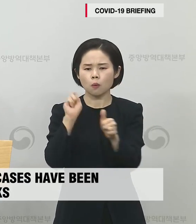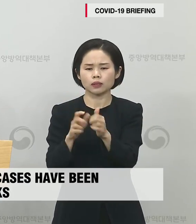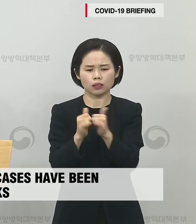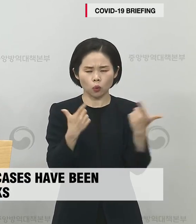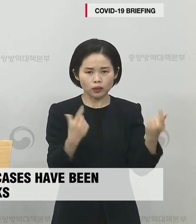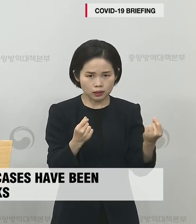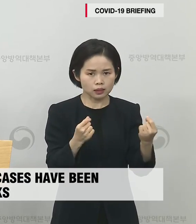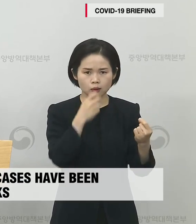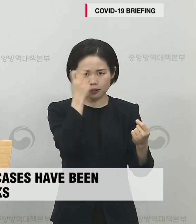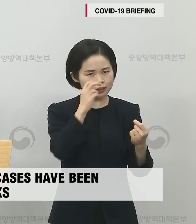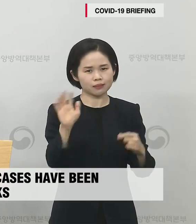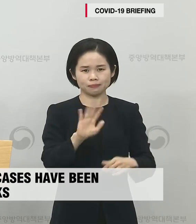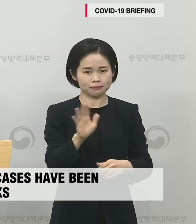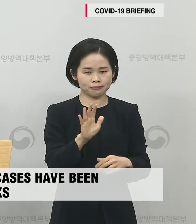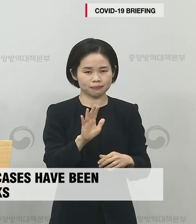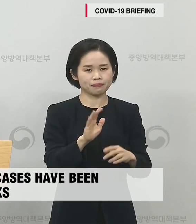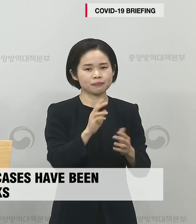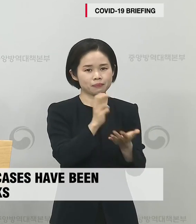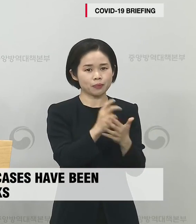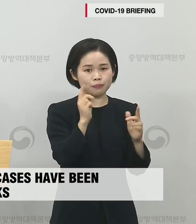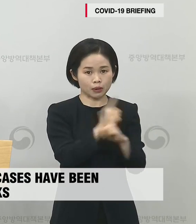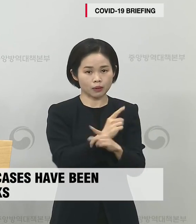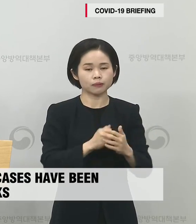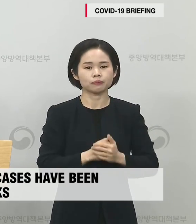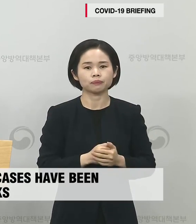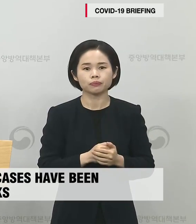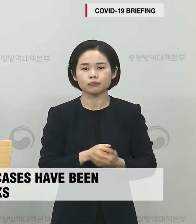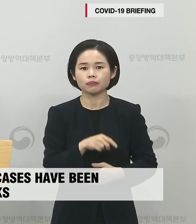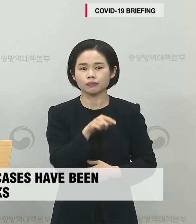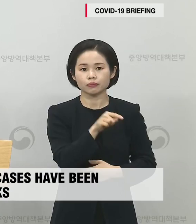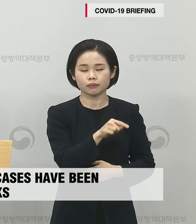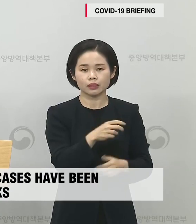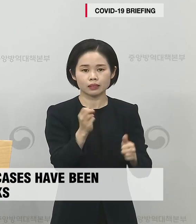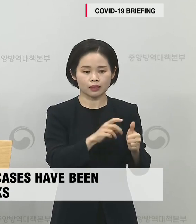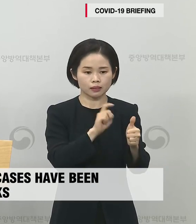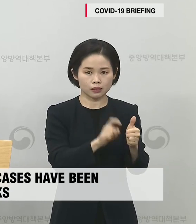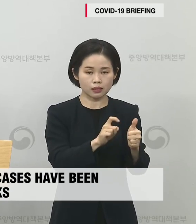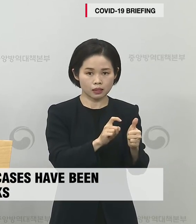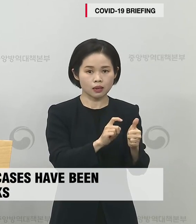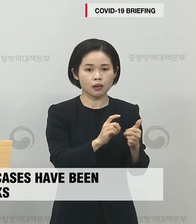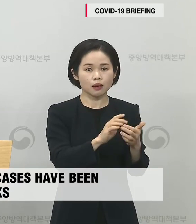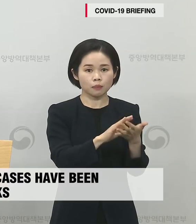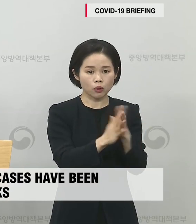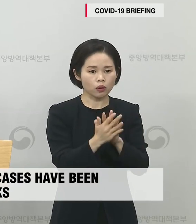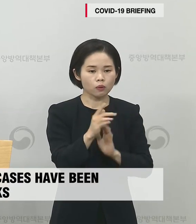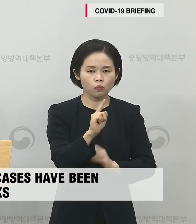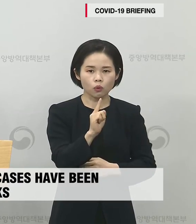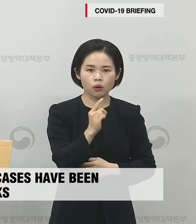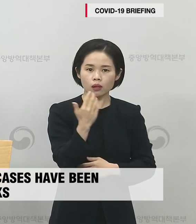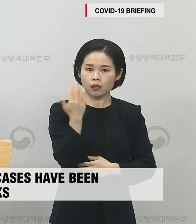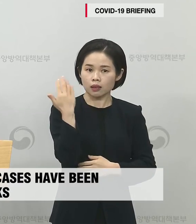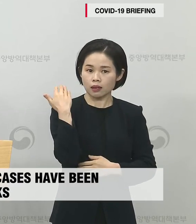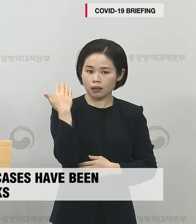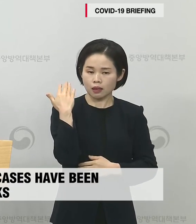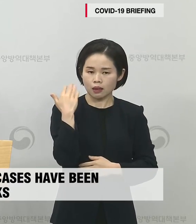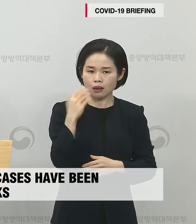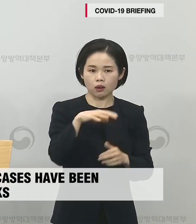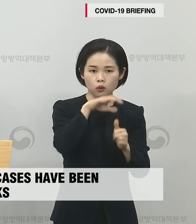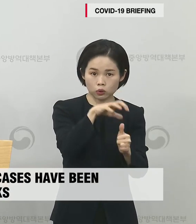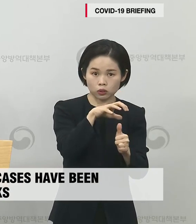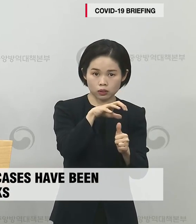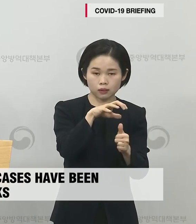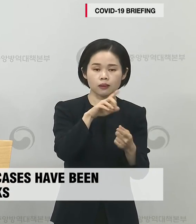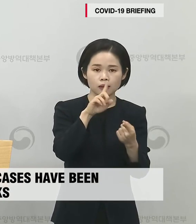to diagnose these patients as confirmed cases again. And when we have this new